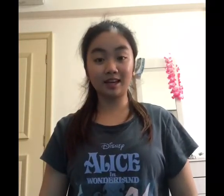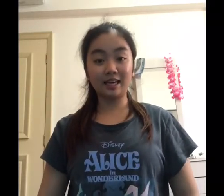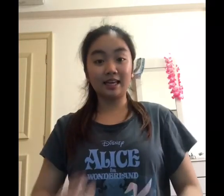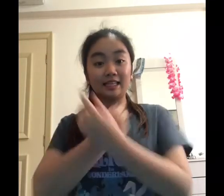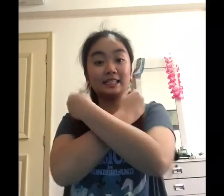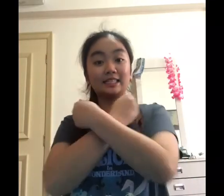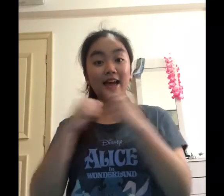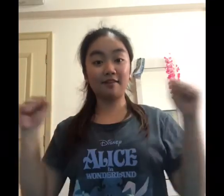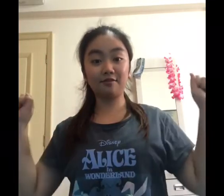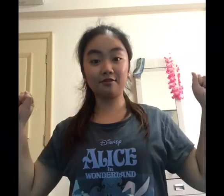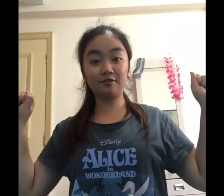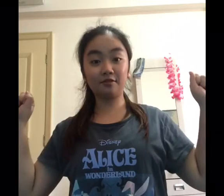Safe,